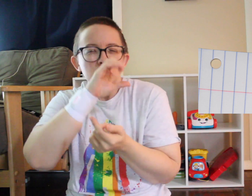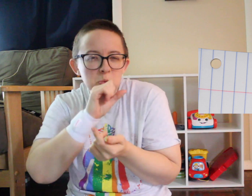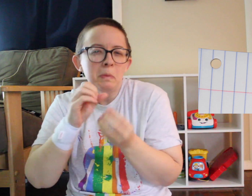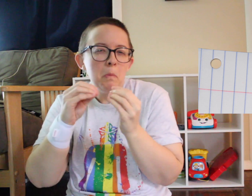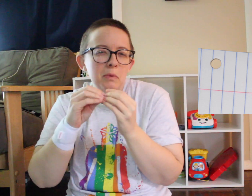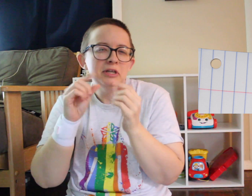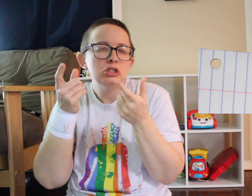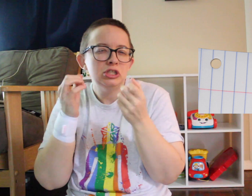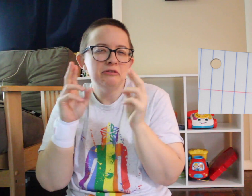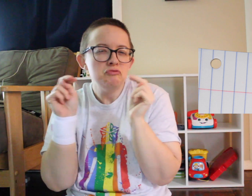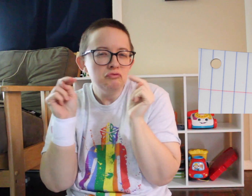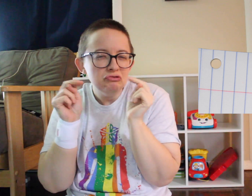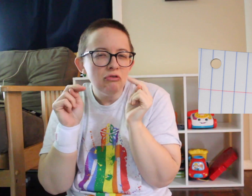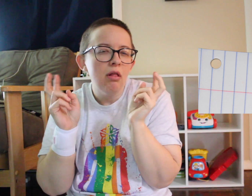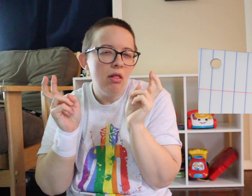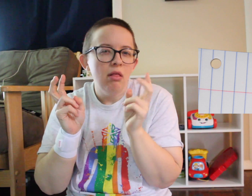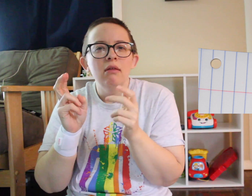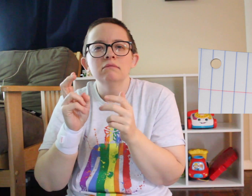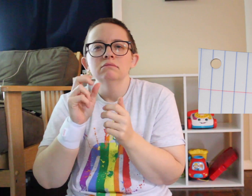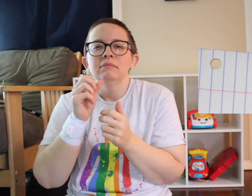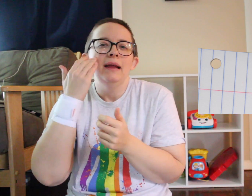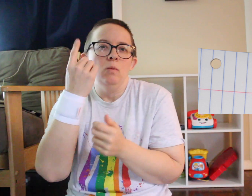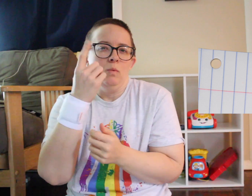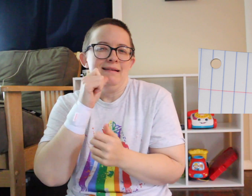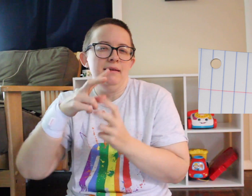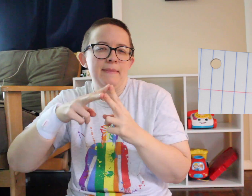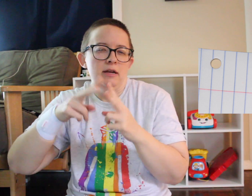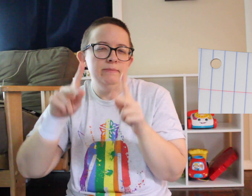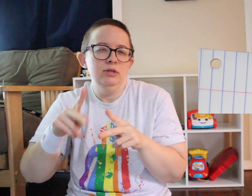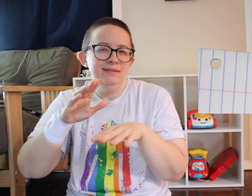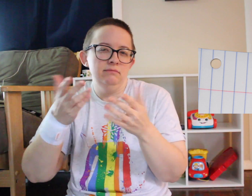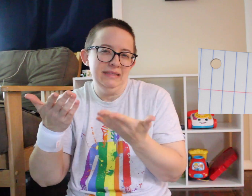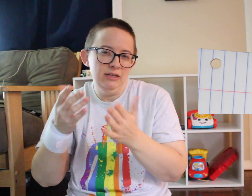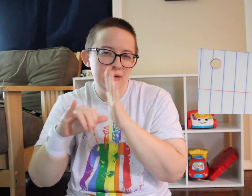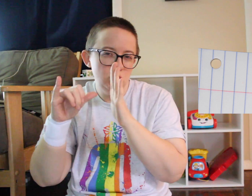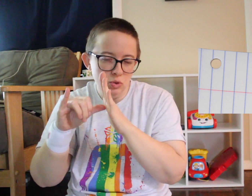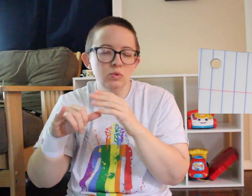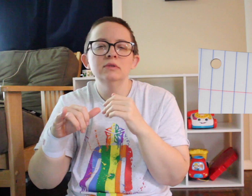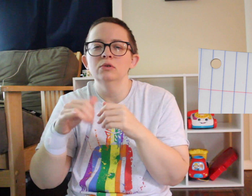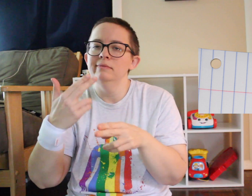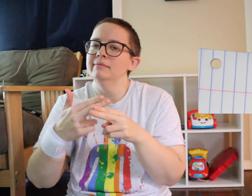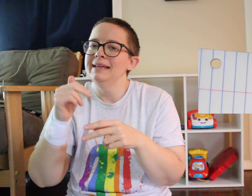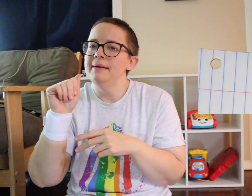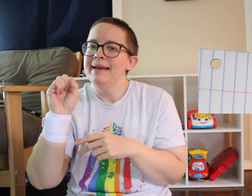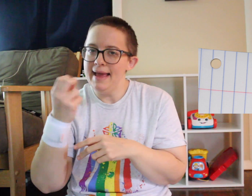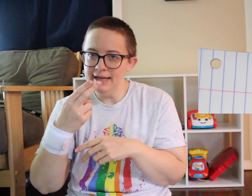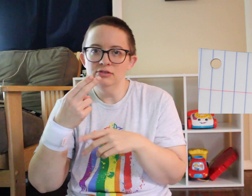more, I'm assuming it's more gender neutral. I know there's at least one non-binary person here on YouTube whose